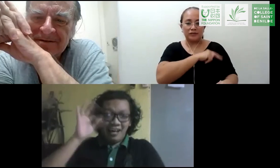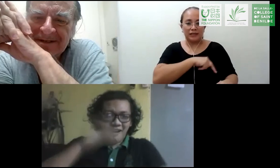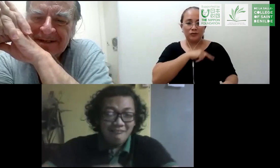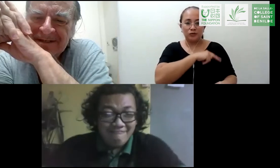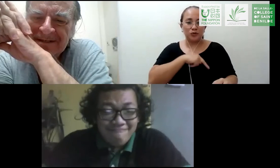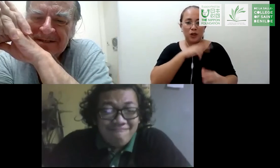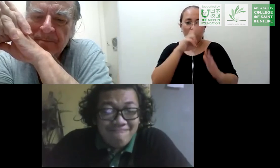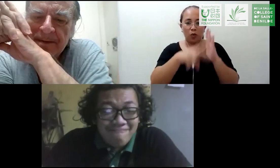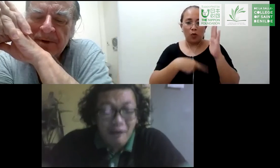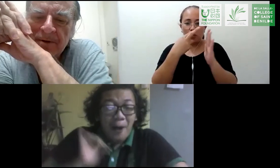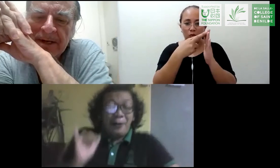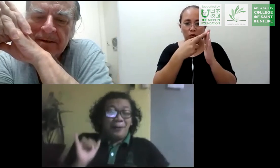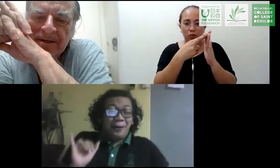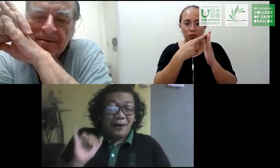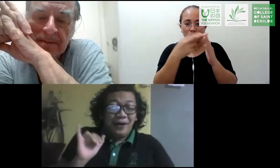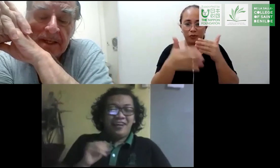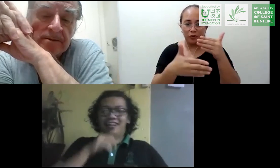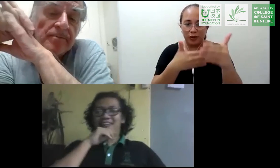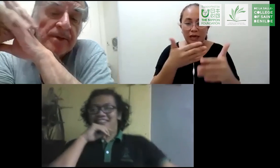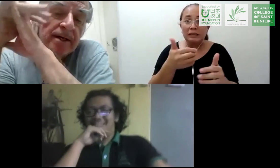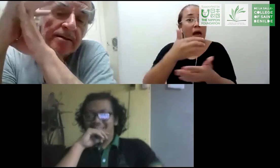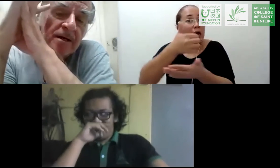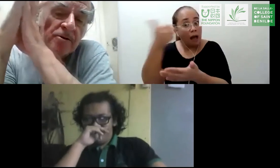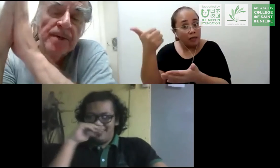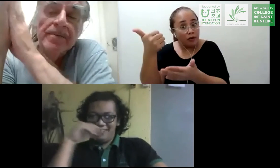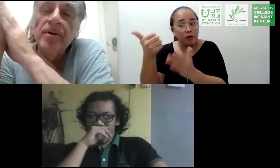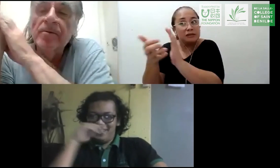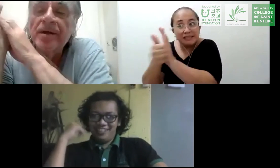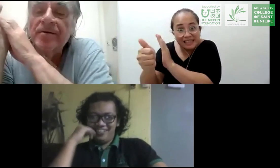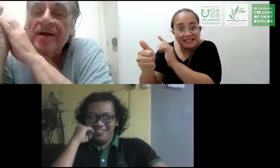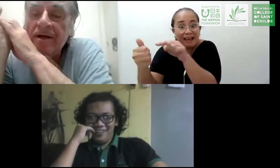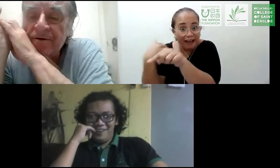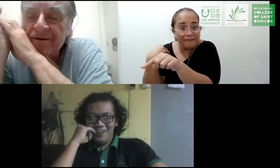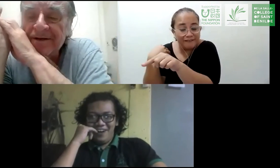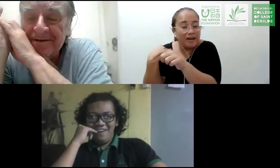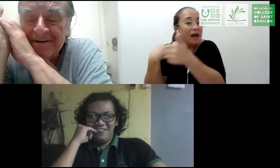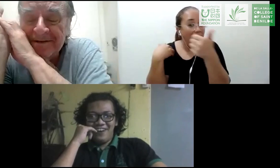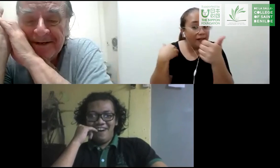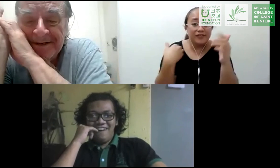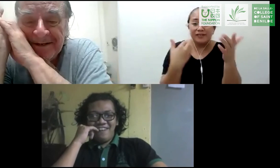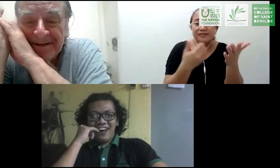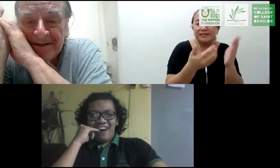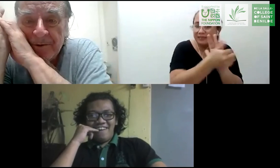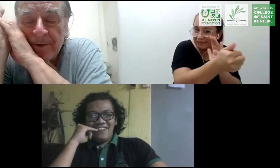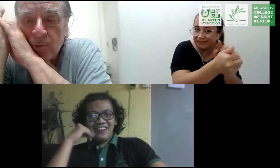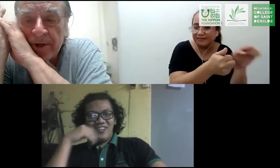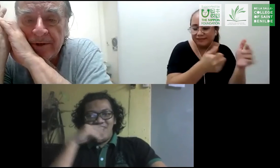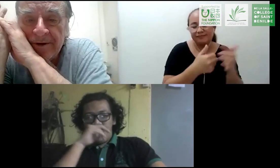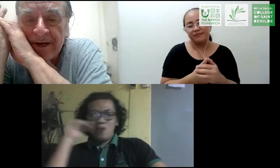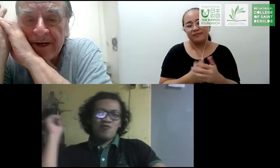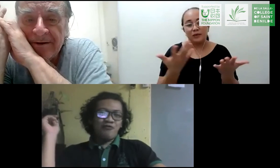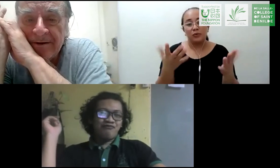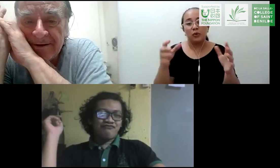process. Some people are better at some things, other people are better at other things. So, but